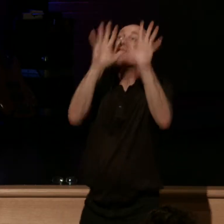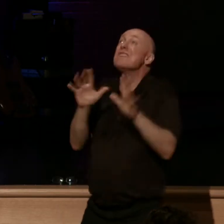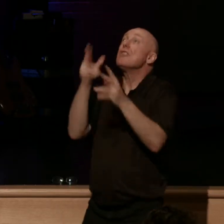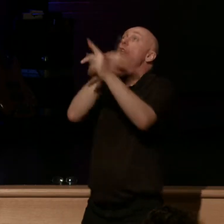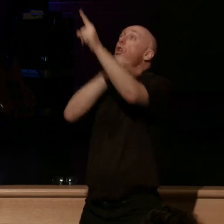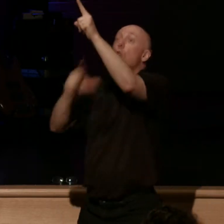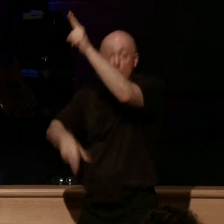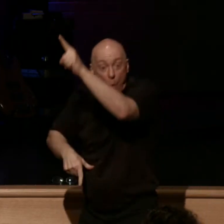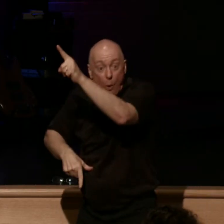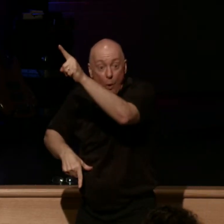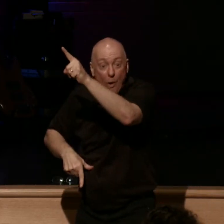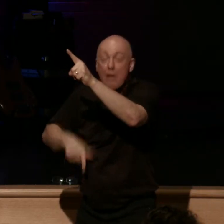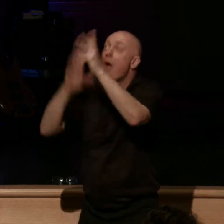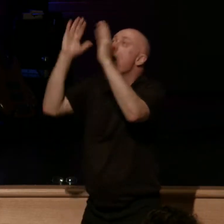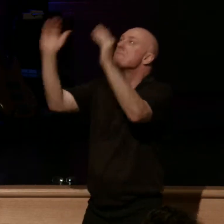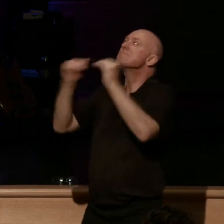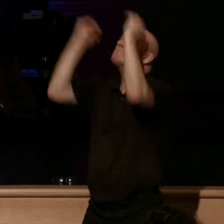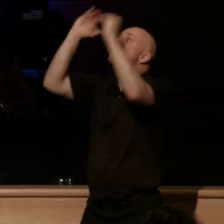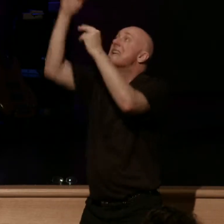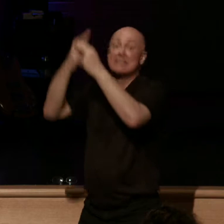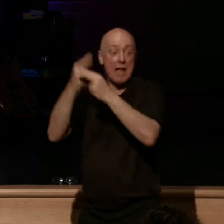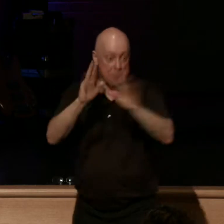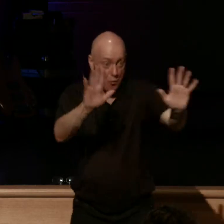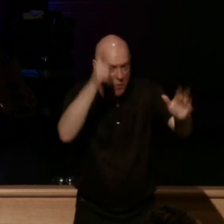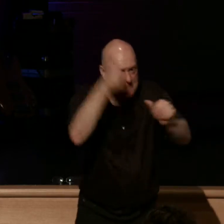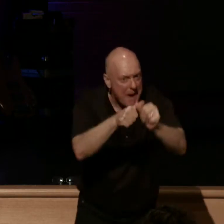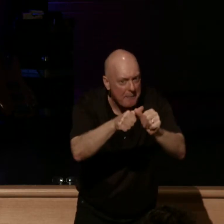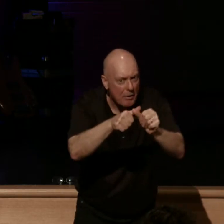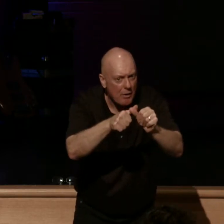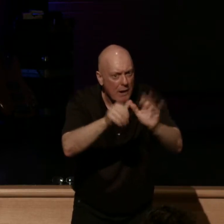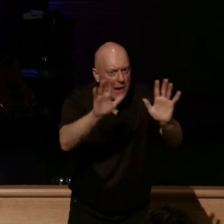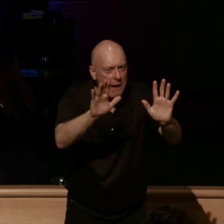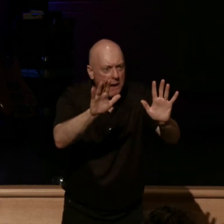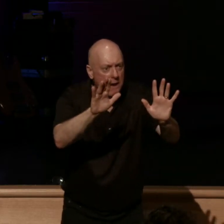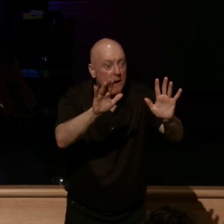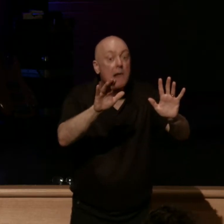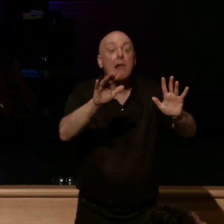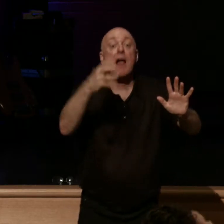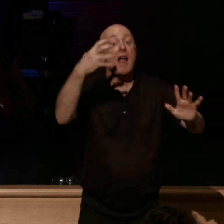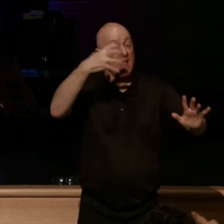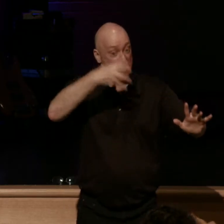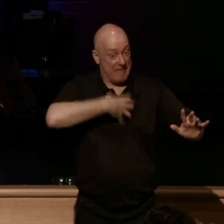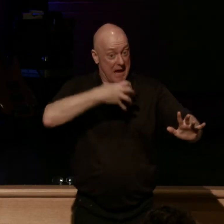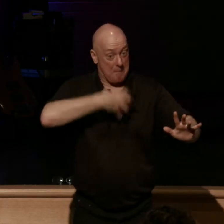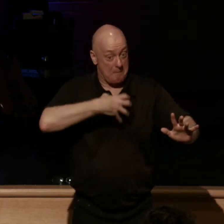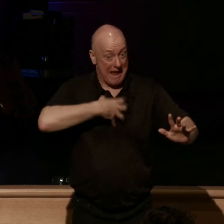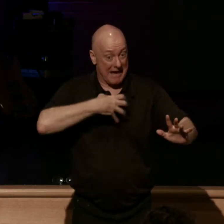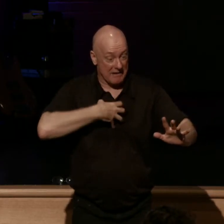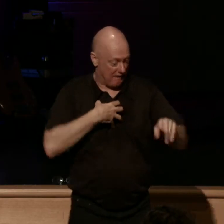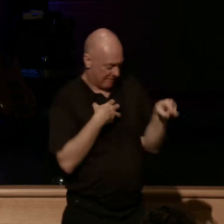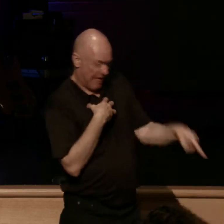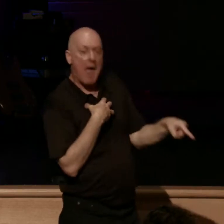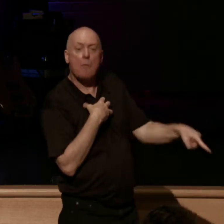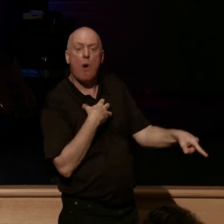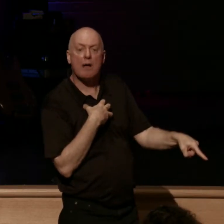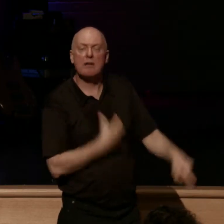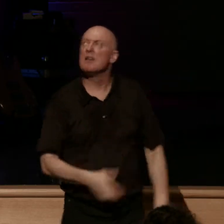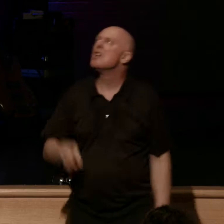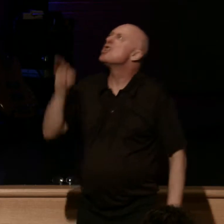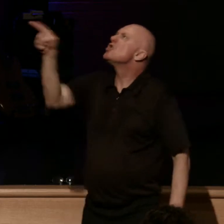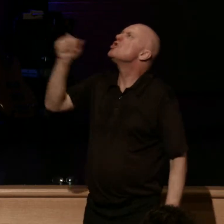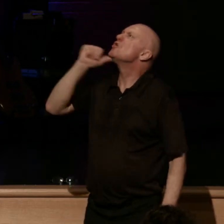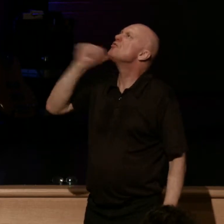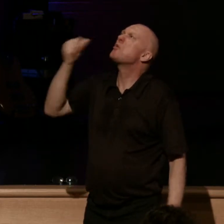Lord and esteemed his name. Now remember, the major complaint of the calloused was, God, you don't